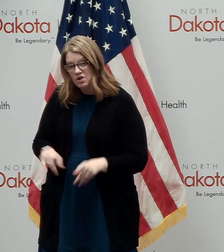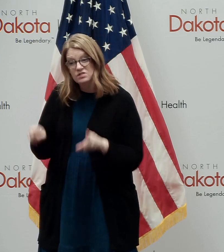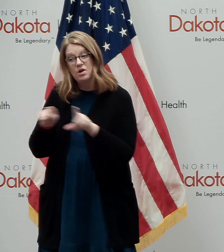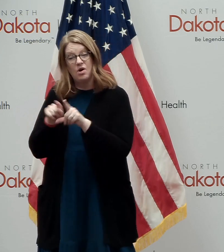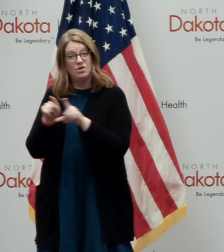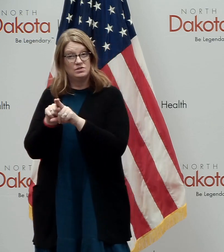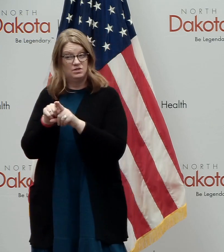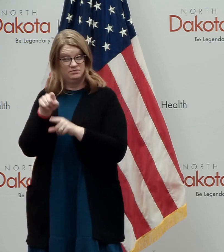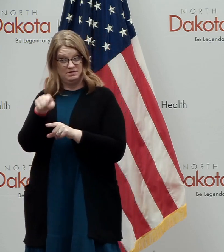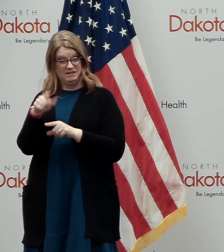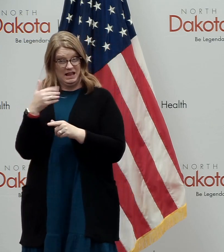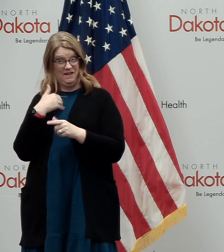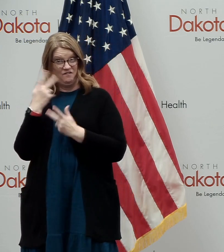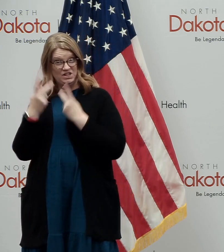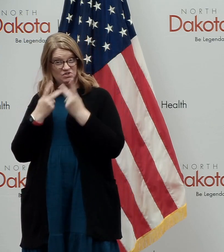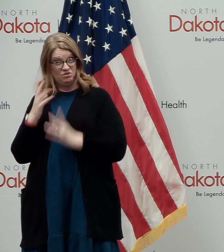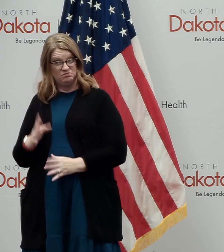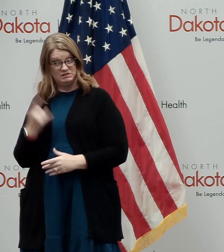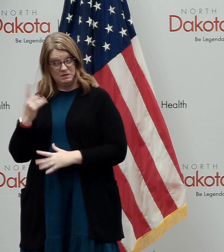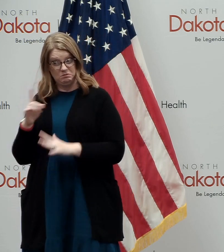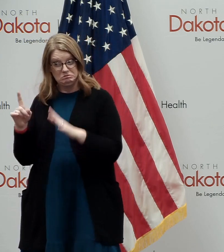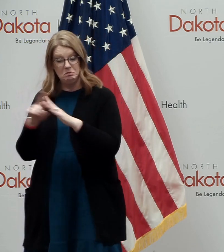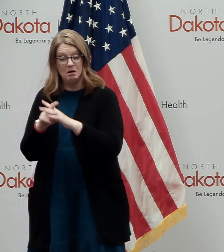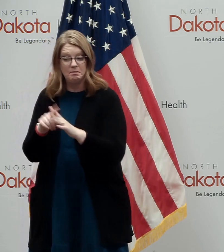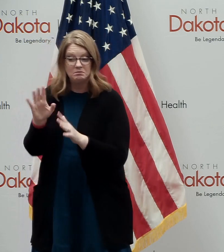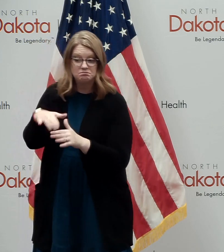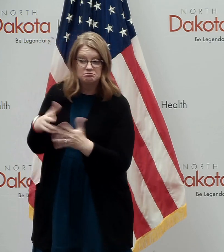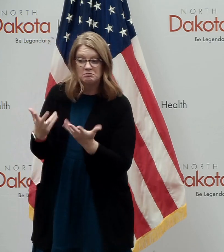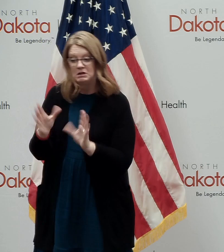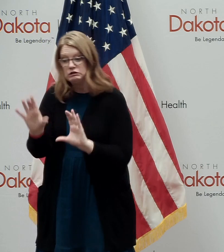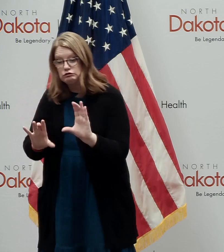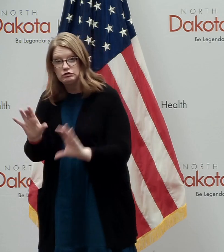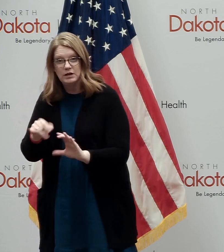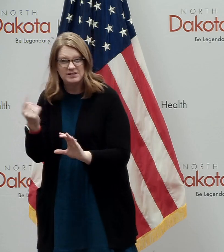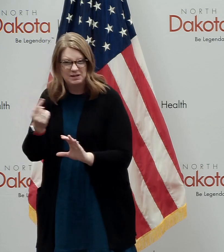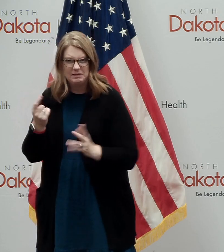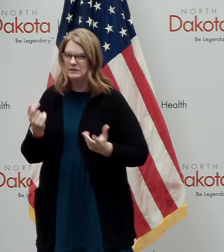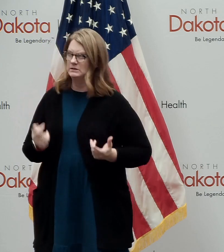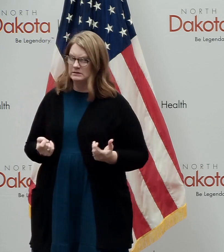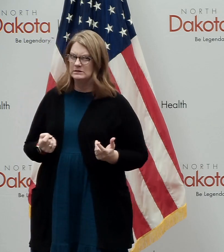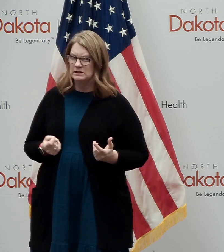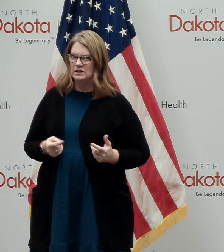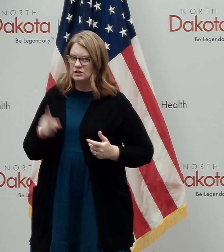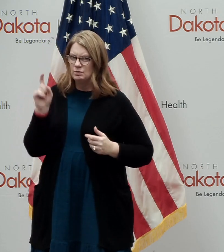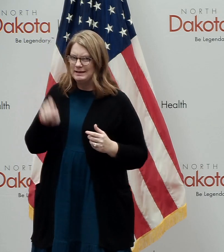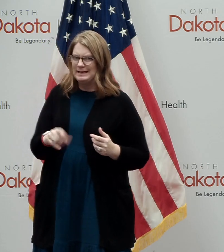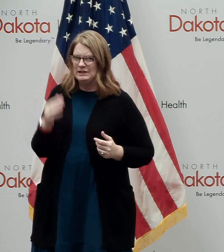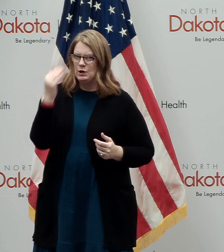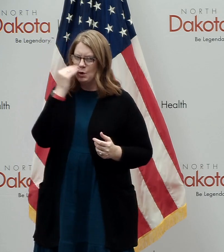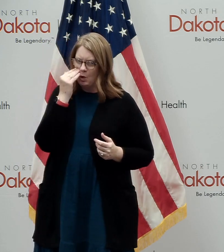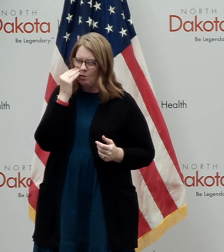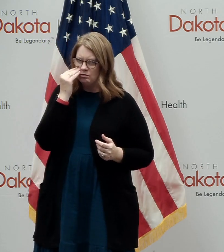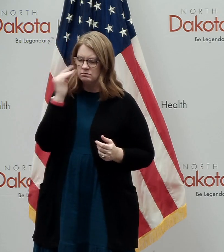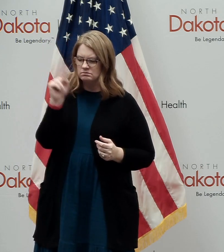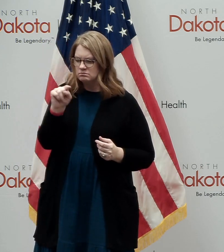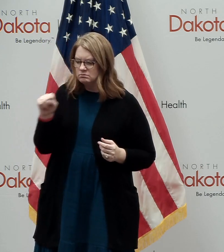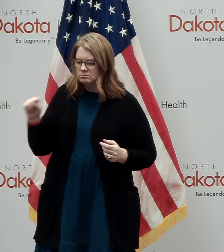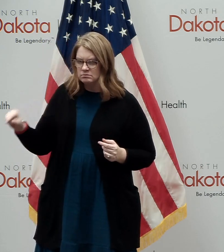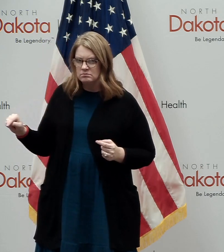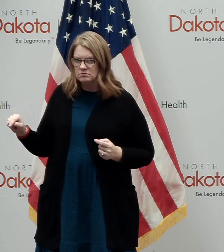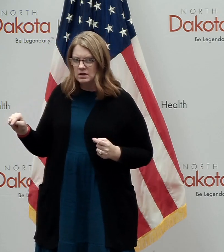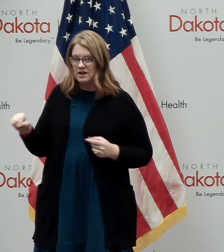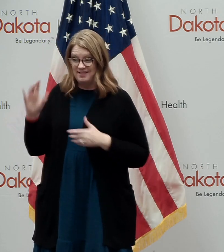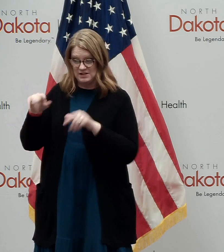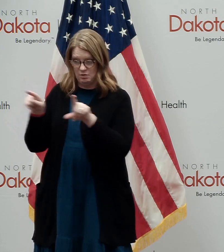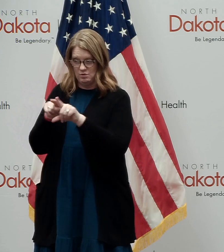contact tracing of people that have been in close contact with those positive residents and with those positive healthcare workers has also been